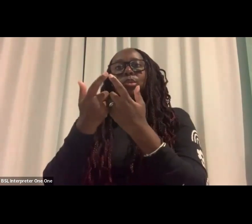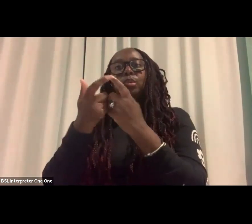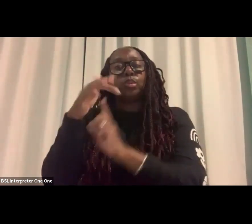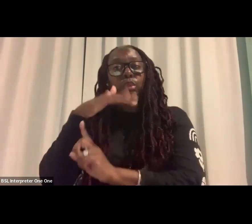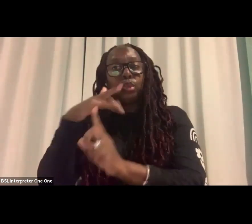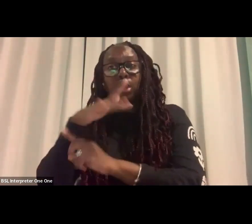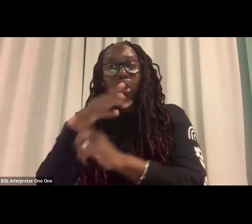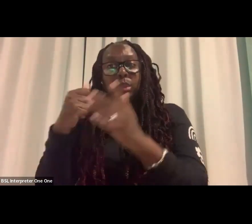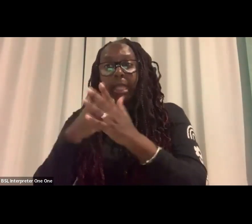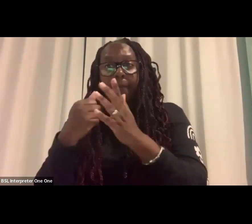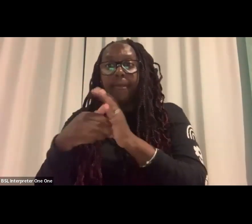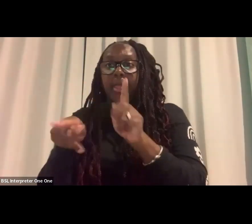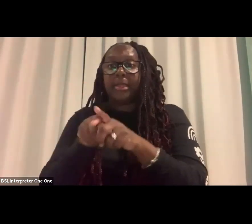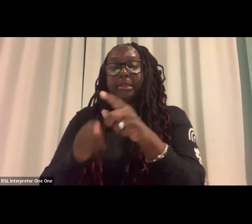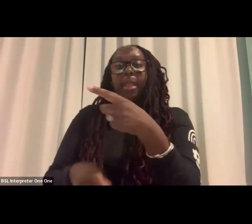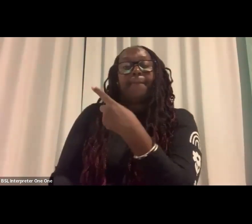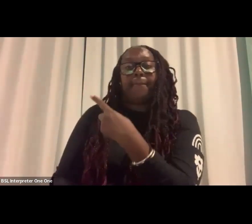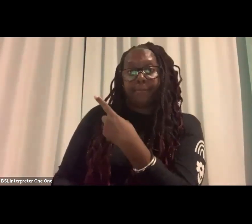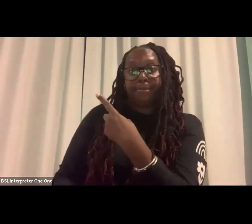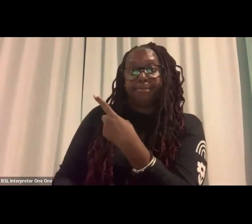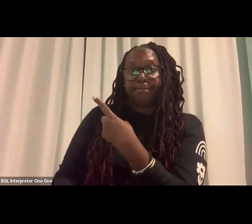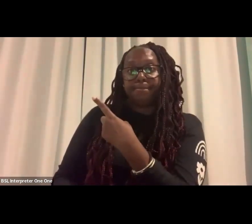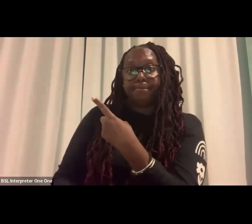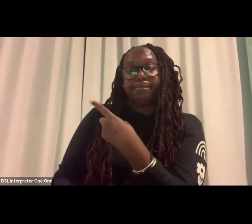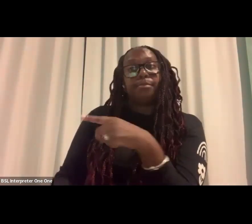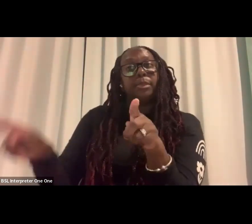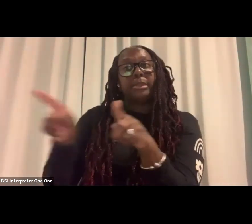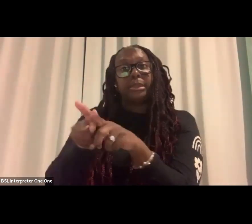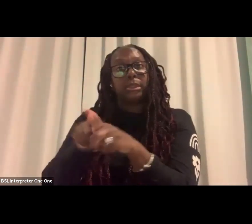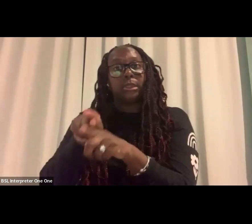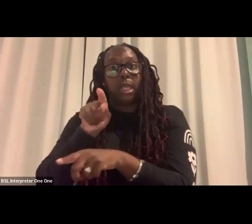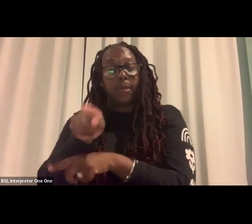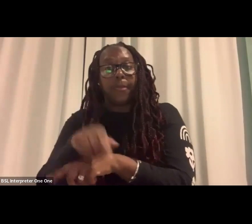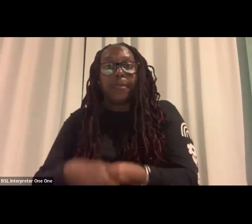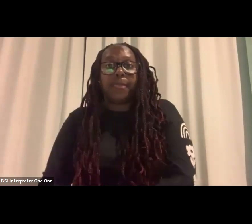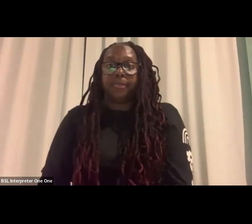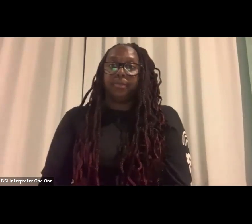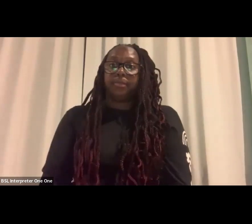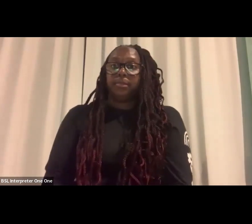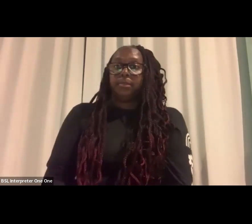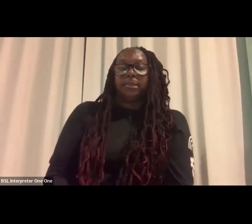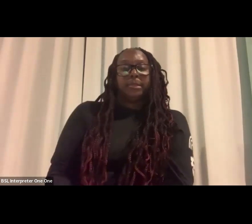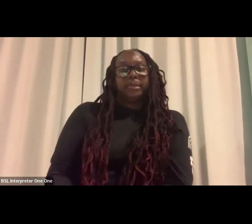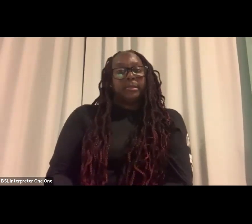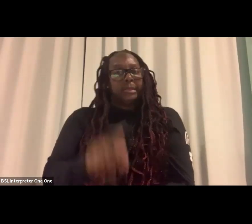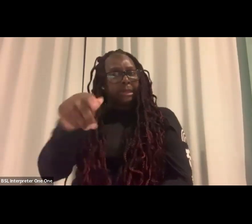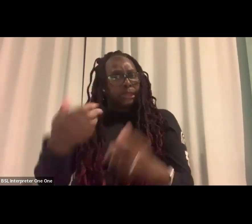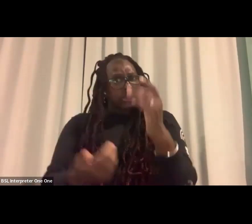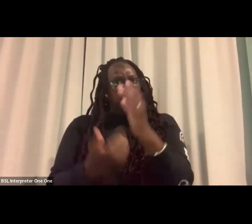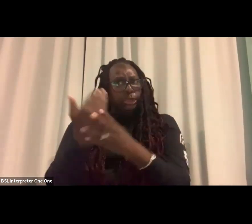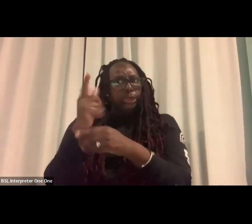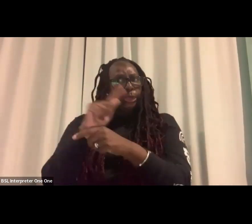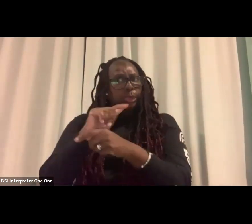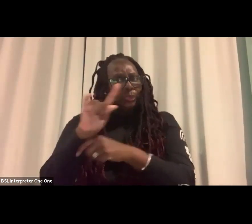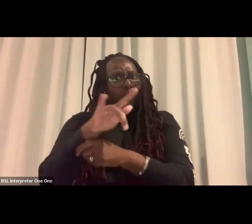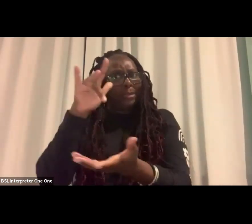internal municipality scale and on the territorial impacts. And this is quite new for the city,